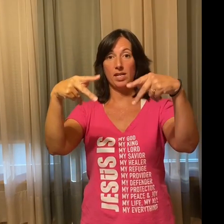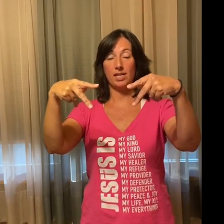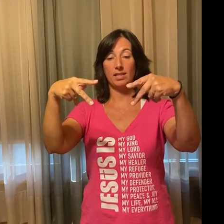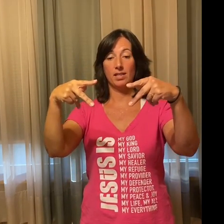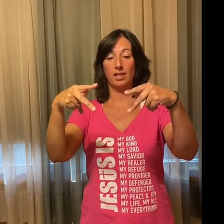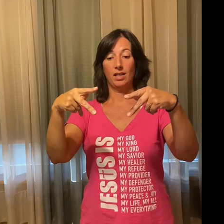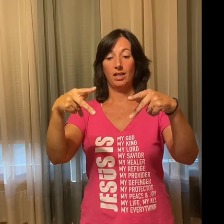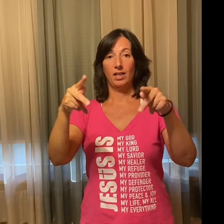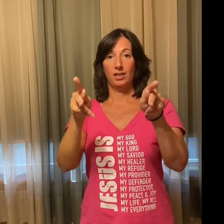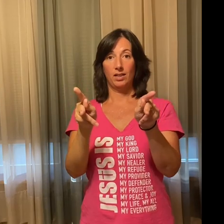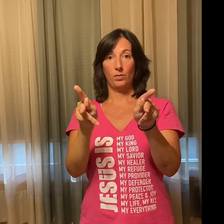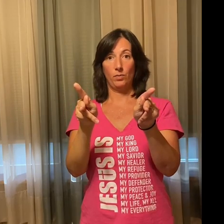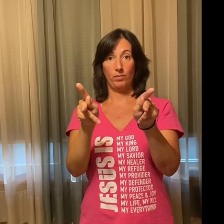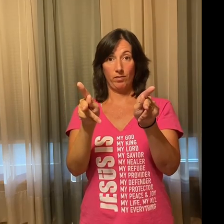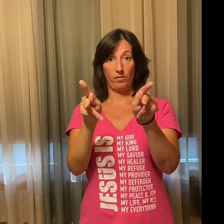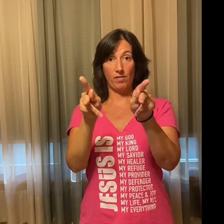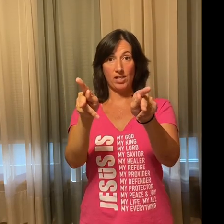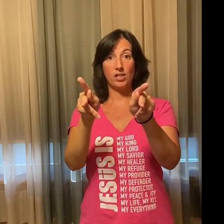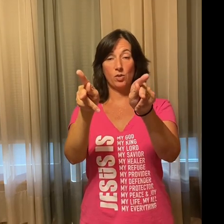both hands,